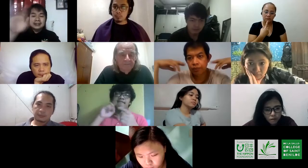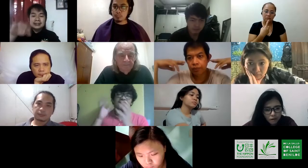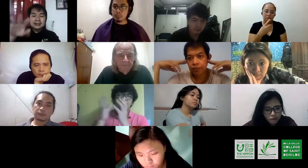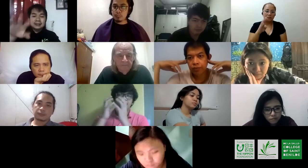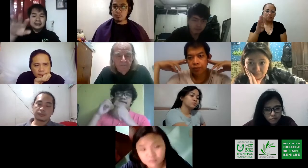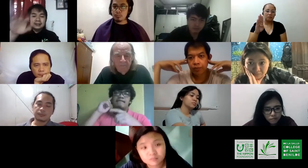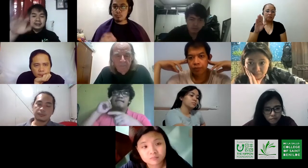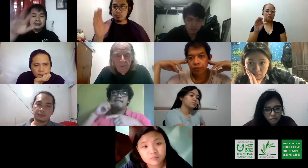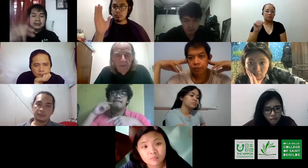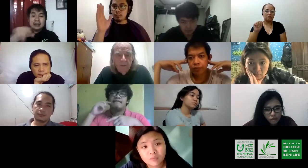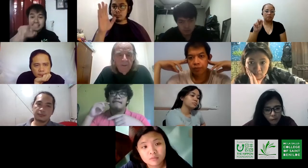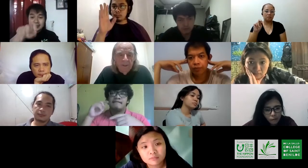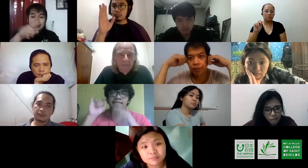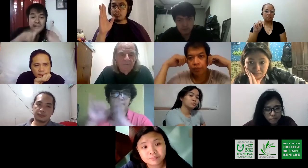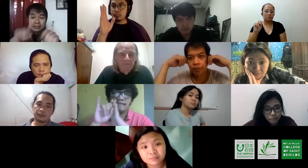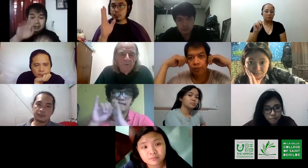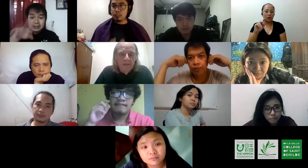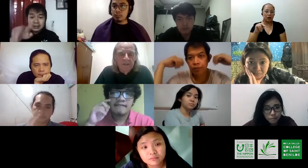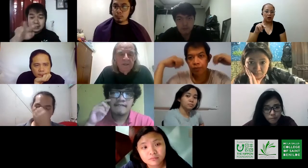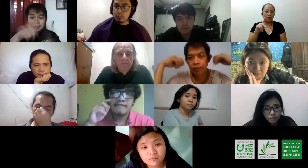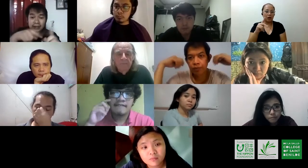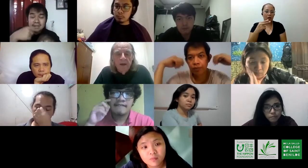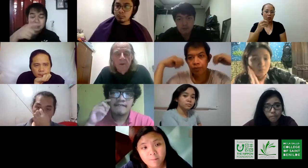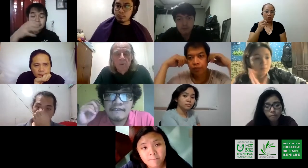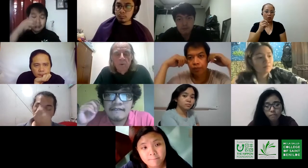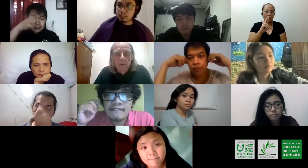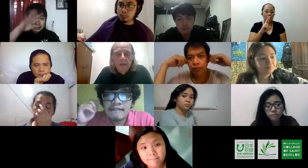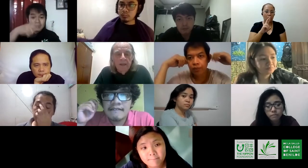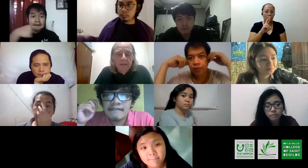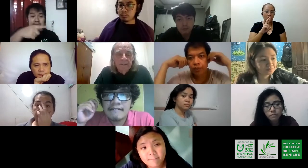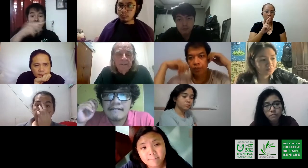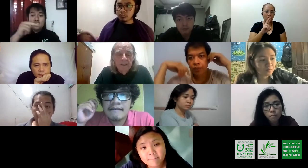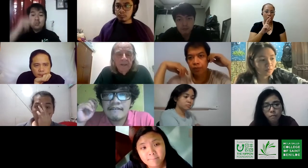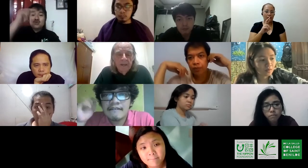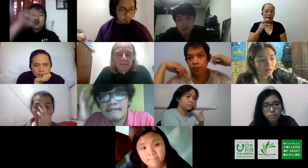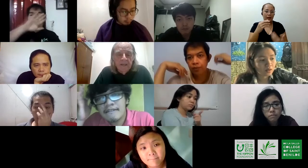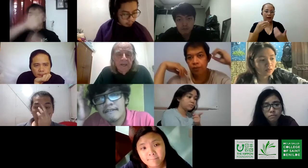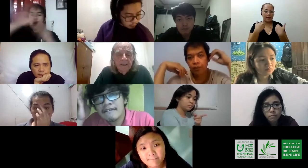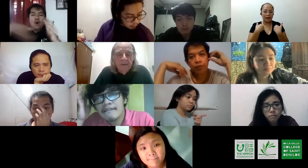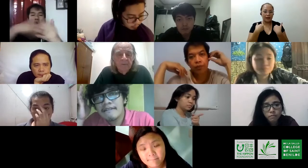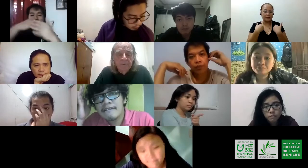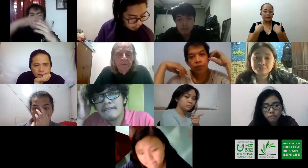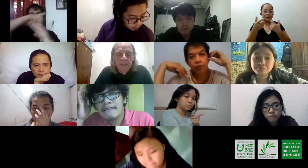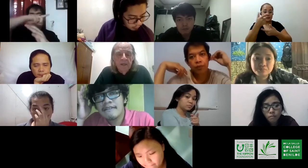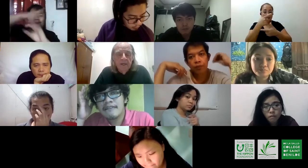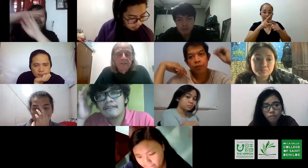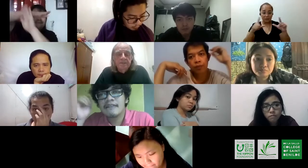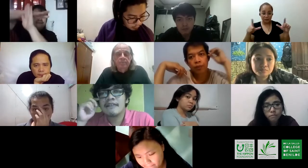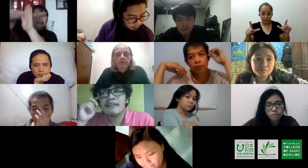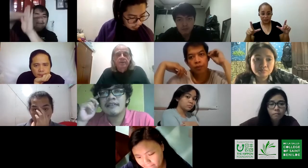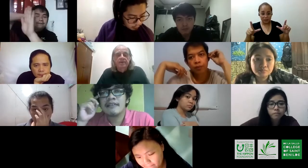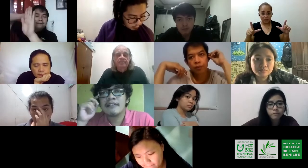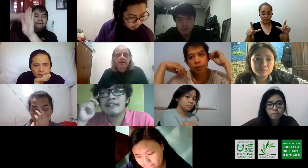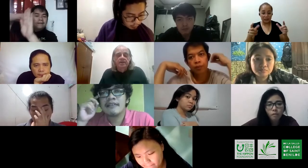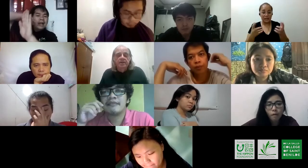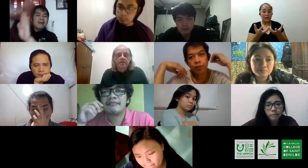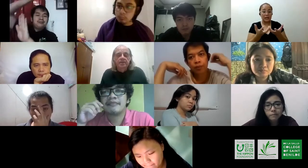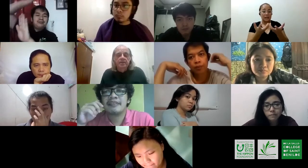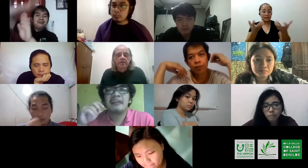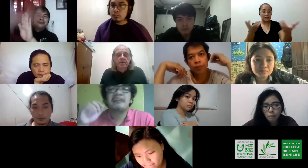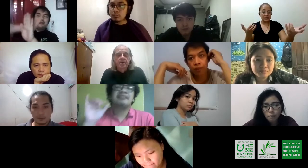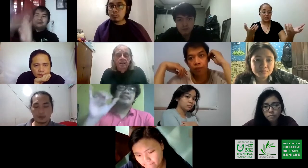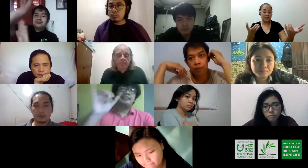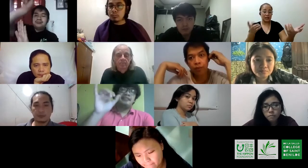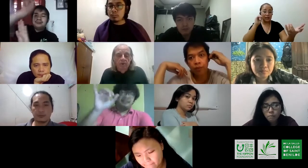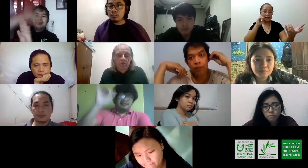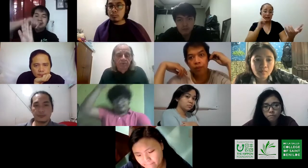Bangkor. Look at number 4. Bangkor has a sign language, a separate deaf